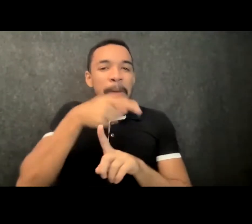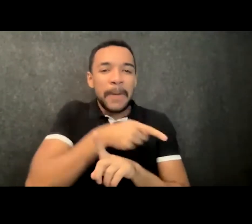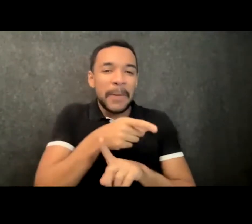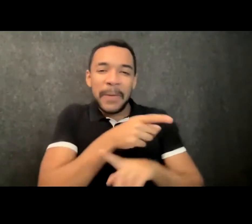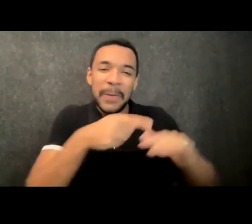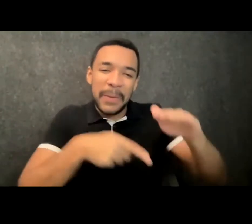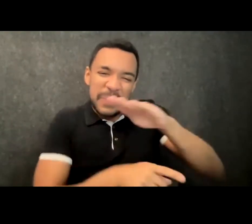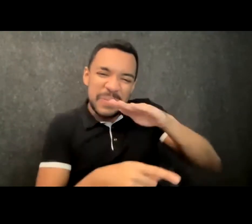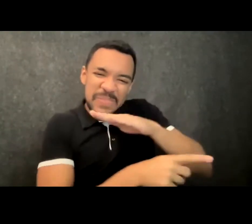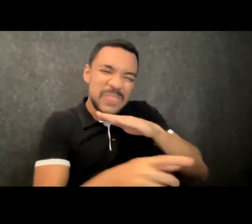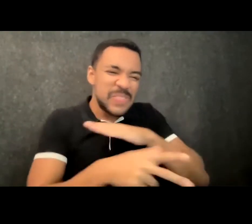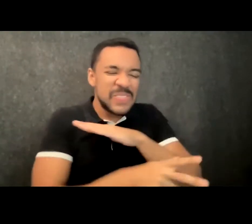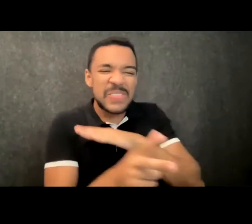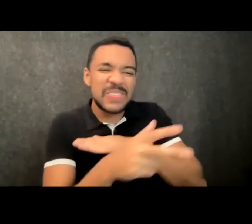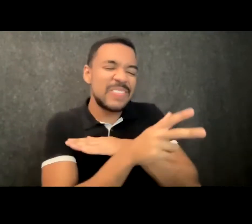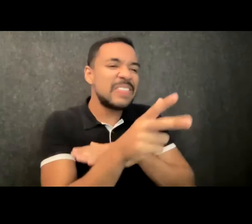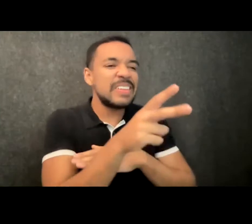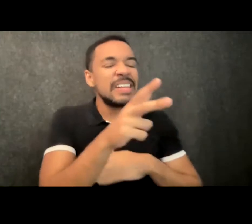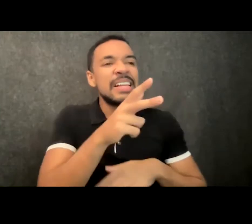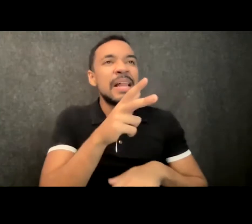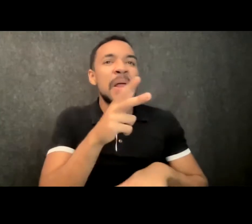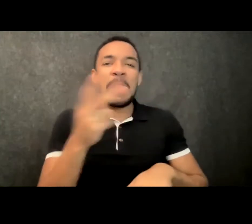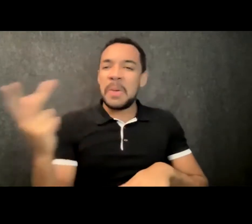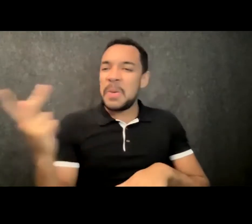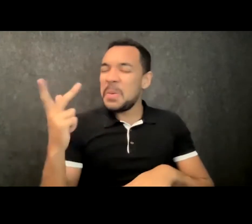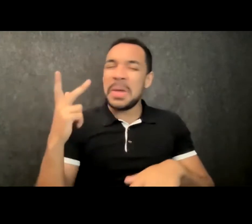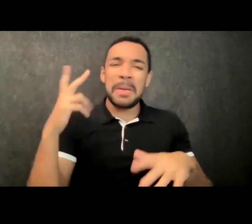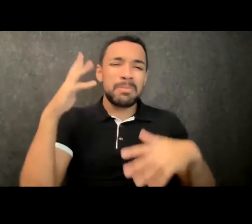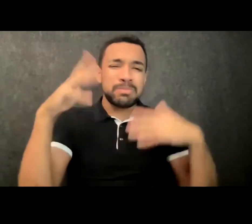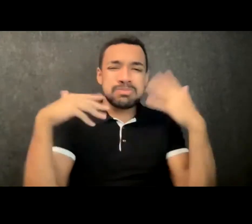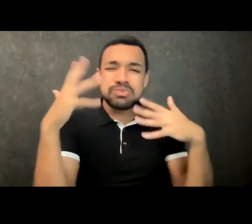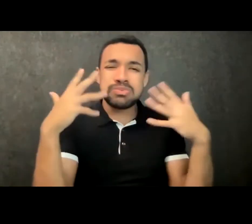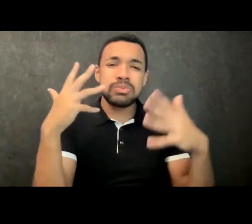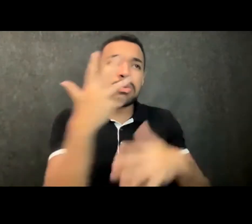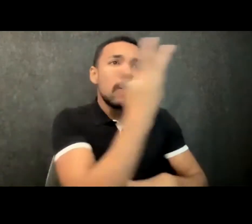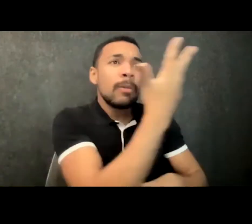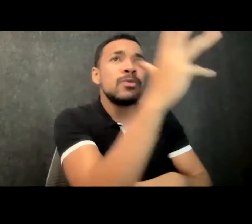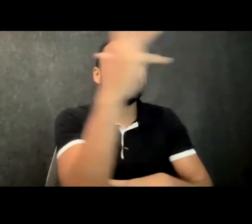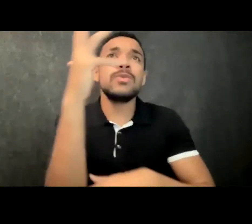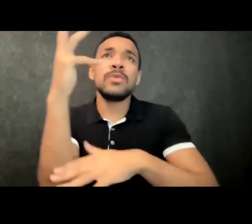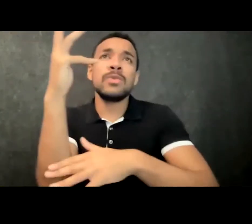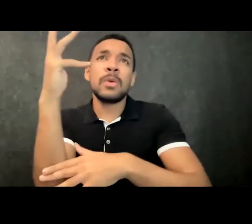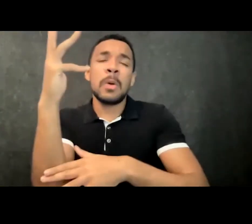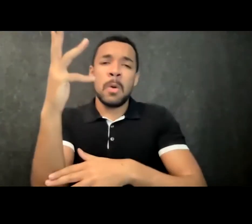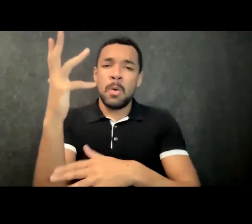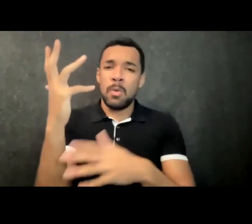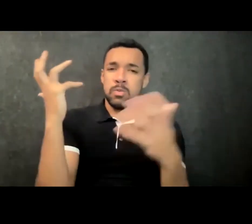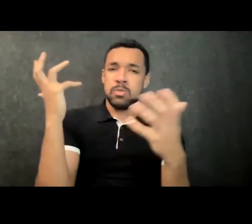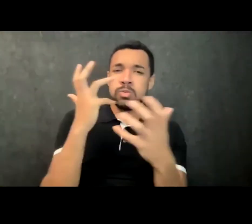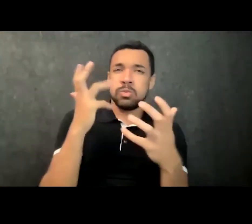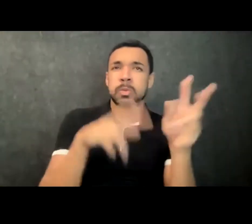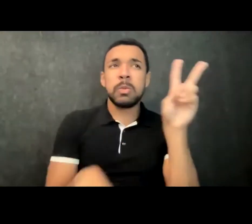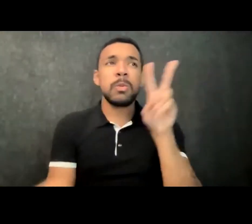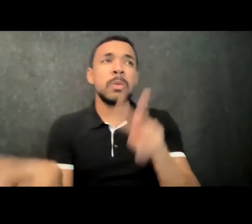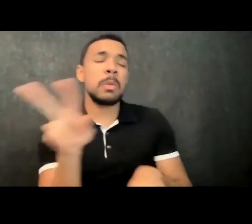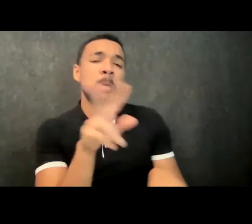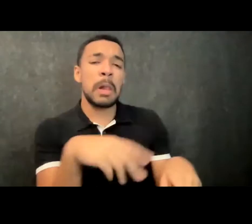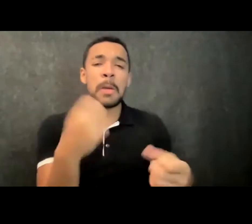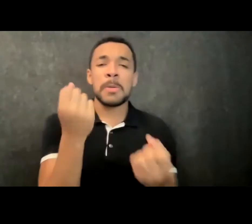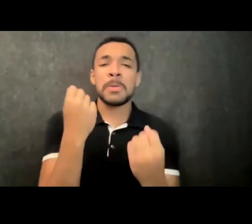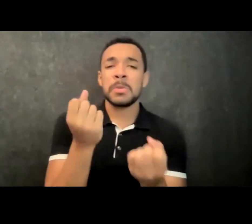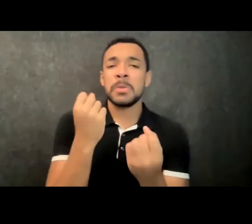kite rings, and we're just wild saguaro and ocotillo overgrowth. I drive along our